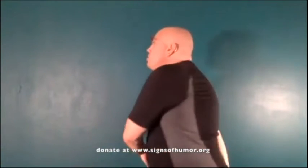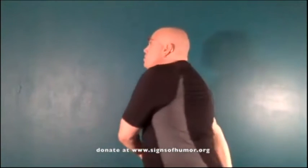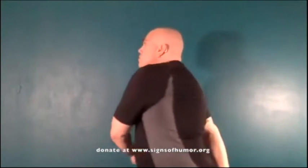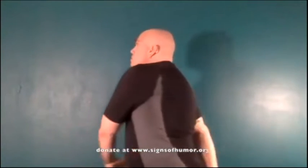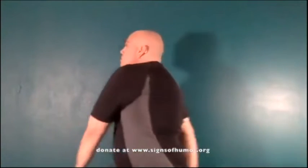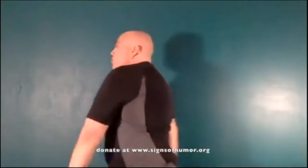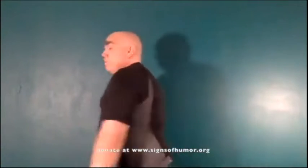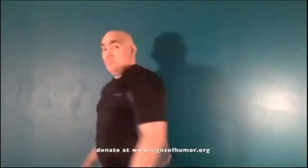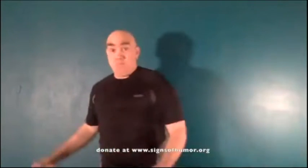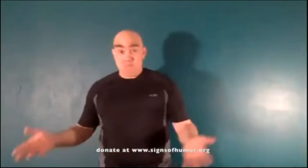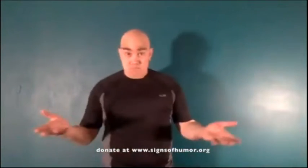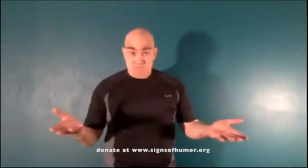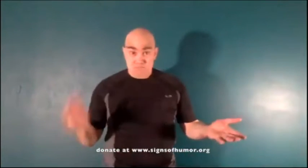later.